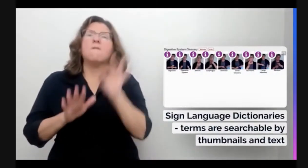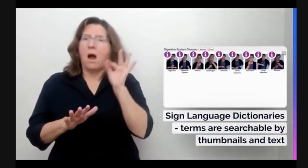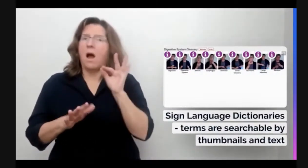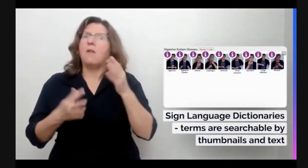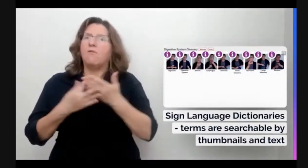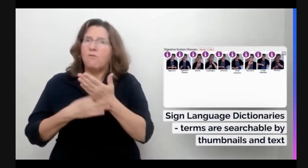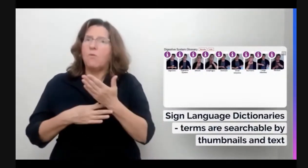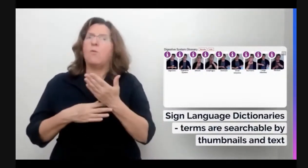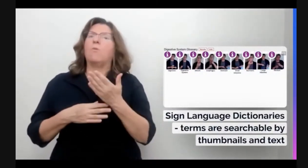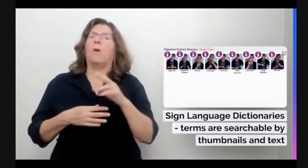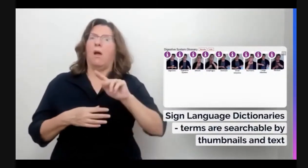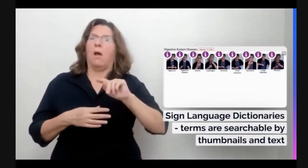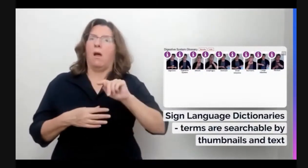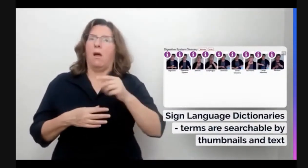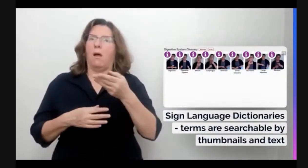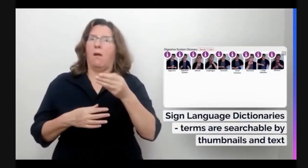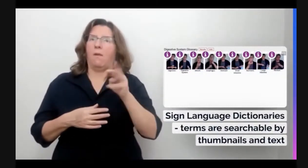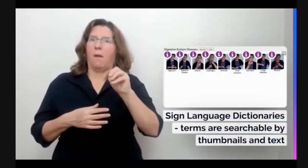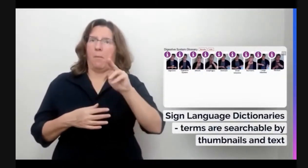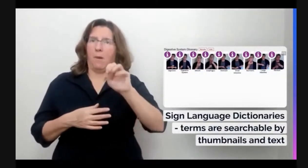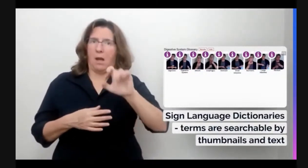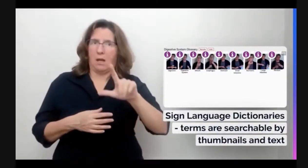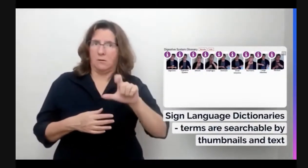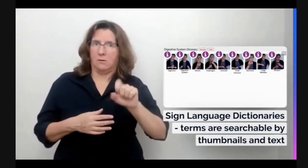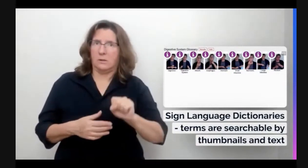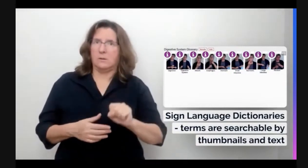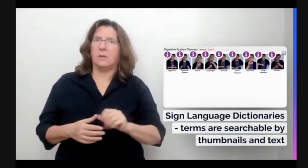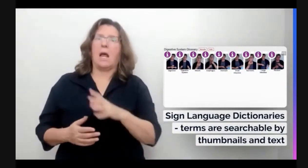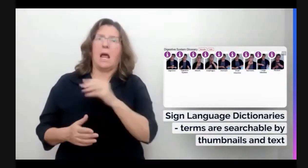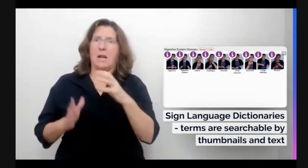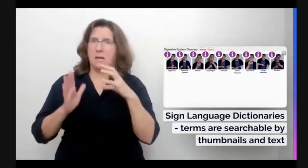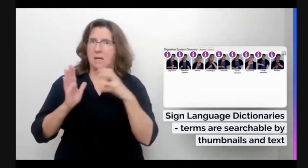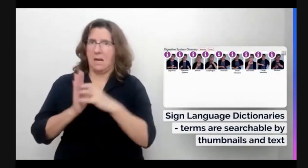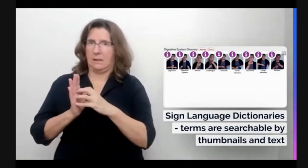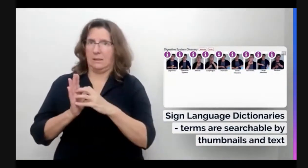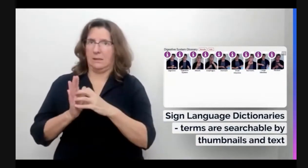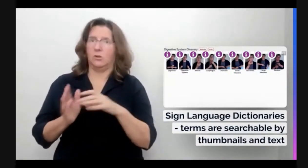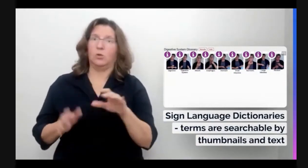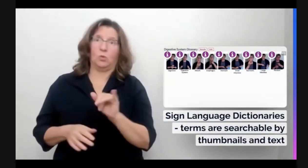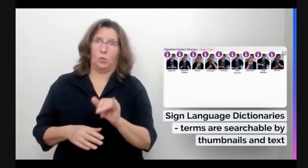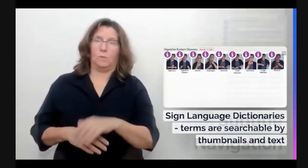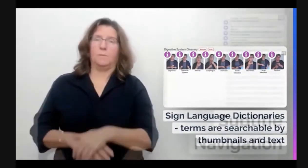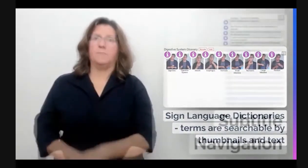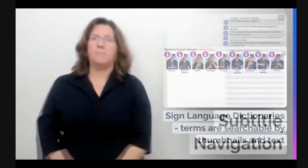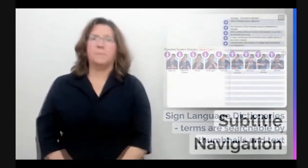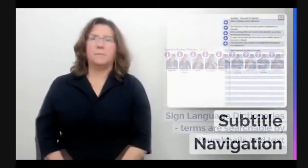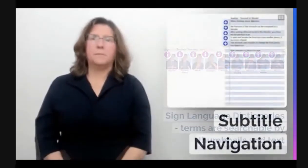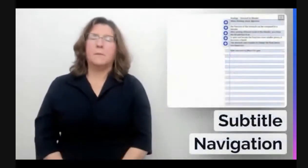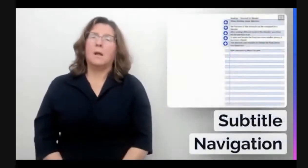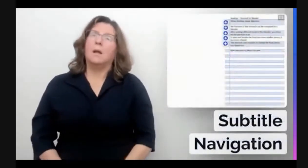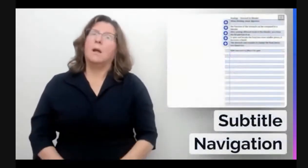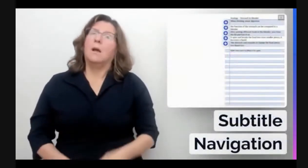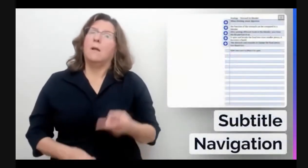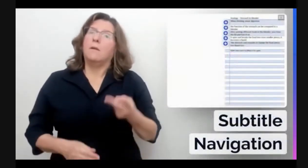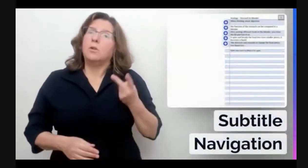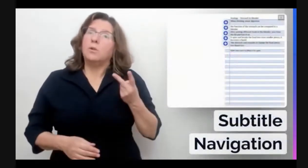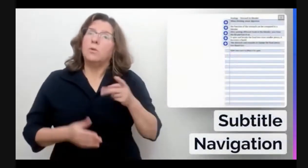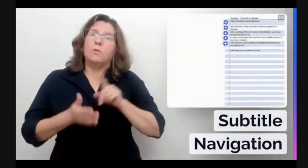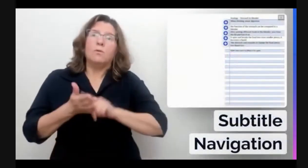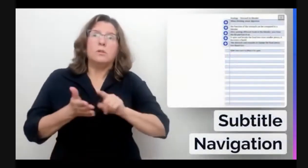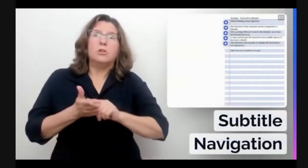supports the learner who cannot remember the English word, but remembers what they learned and can search using thumbnails.